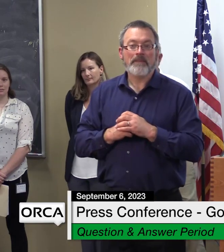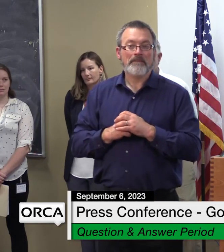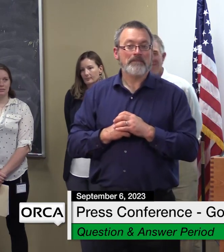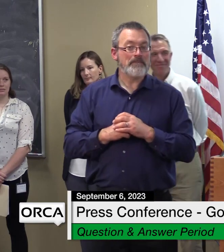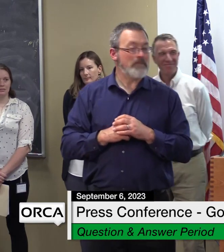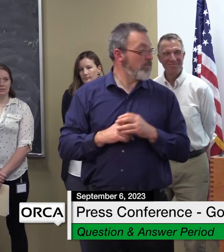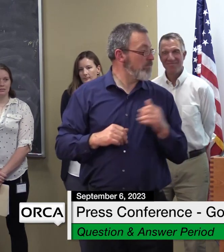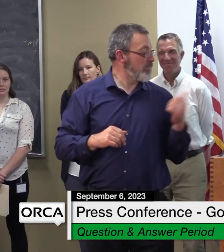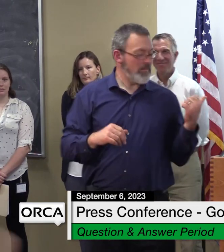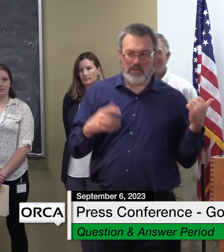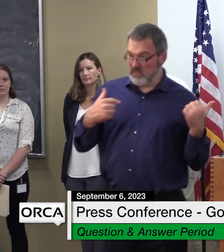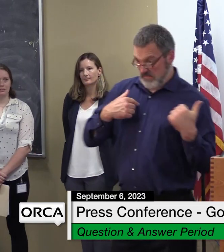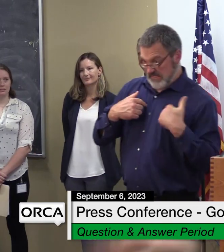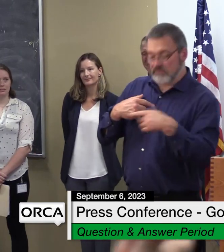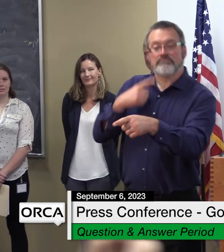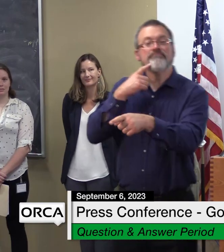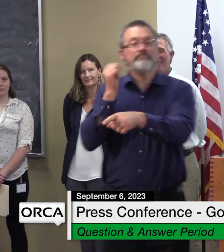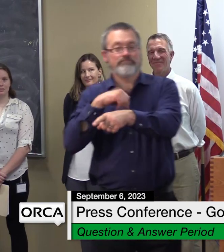Yeah. I was summoned, I heard.